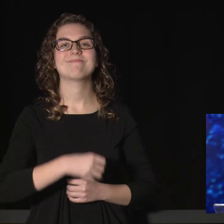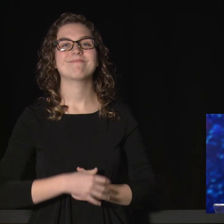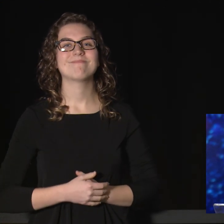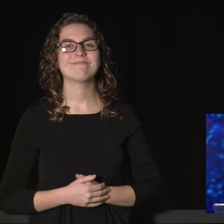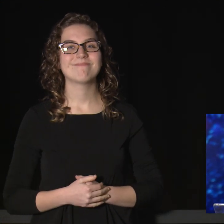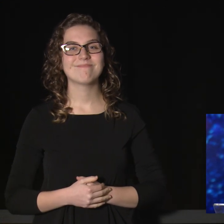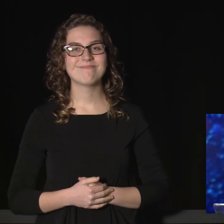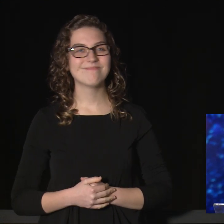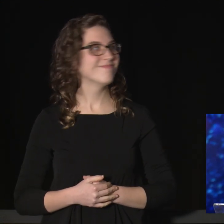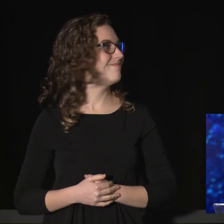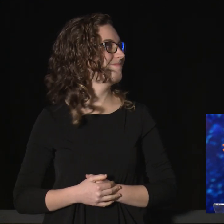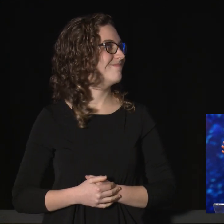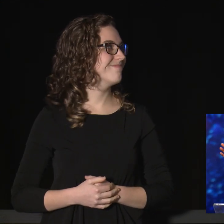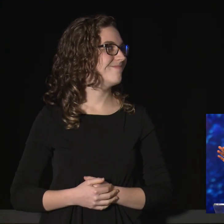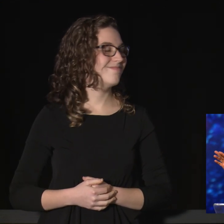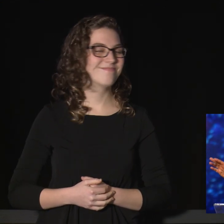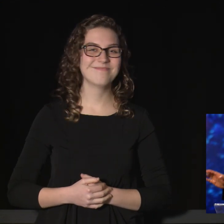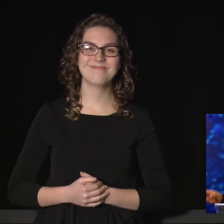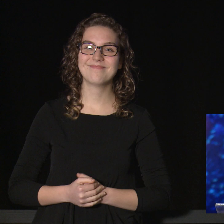Ding.